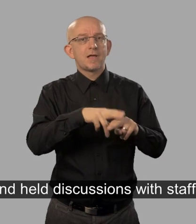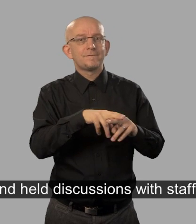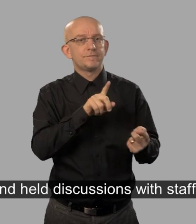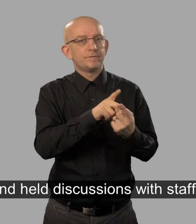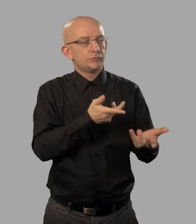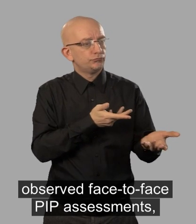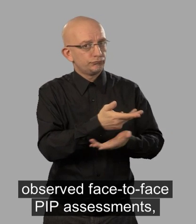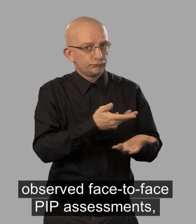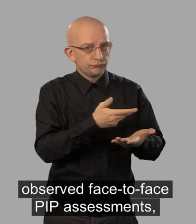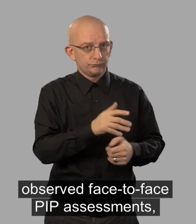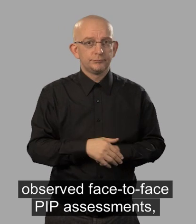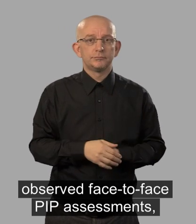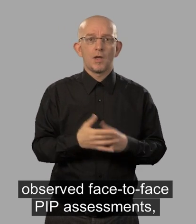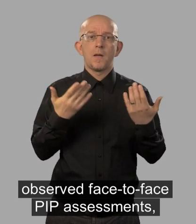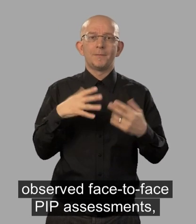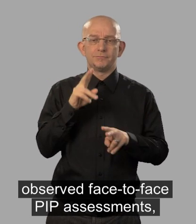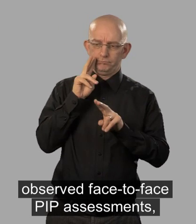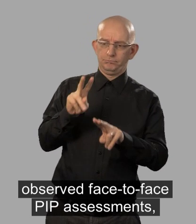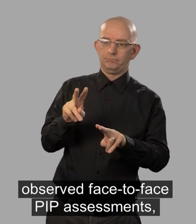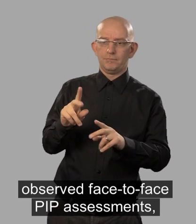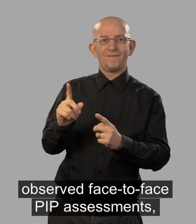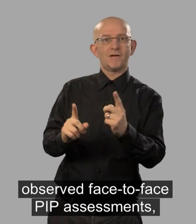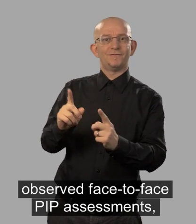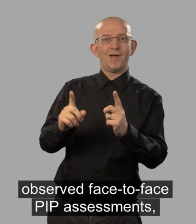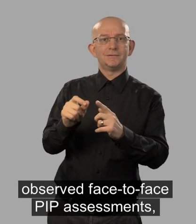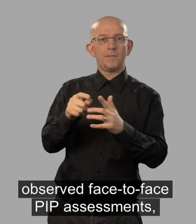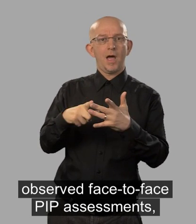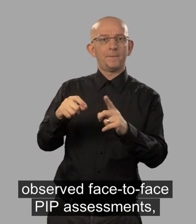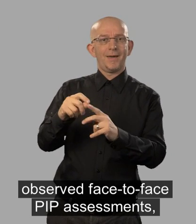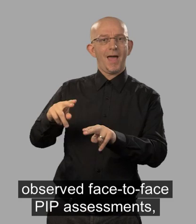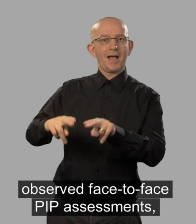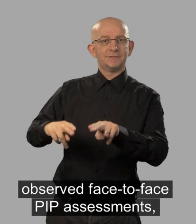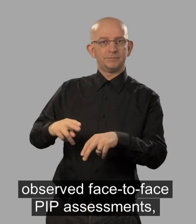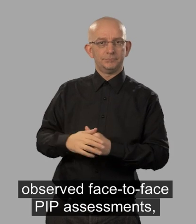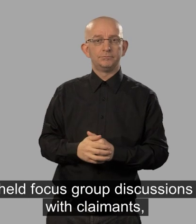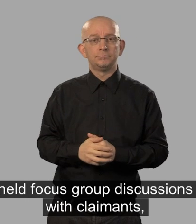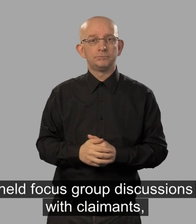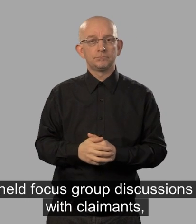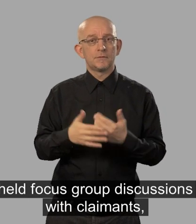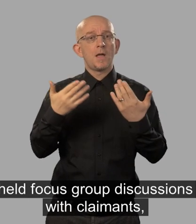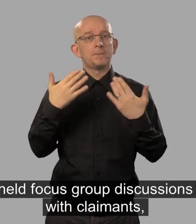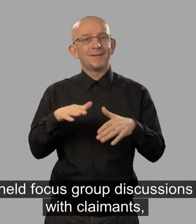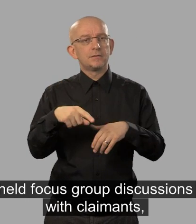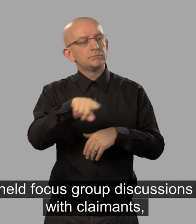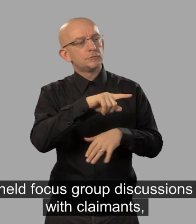staff, observed face-to-face PIP assessments, held focus group discussions with